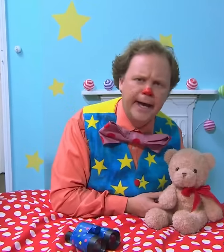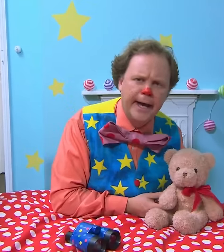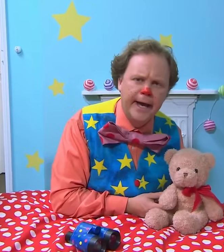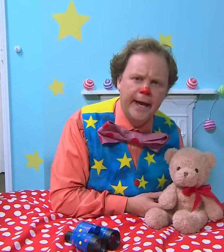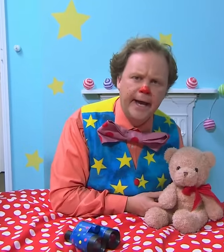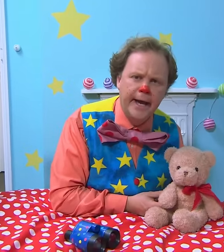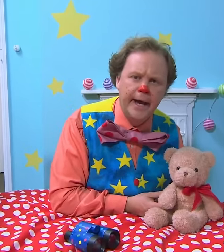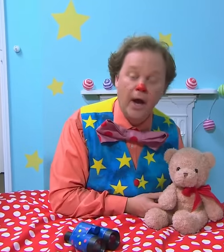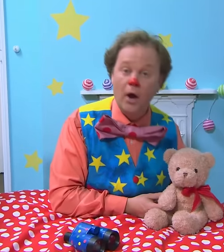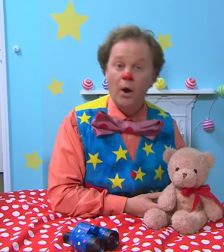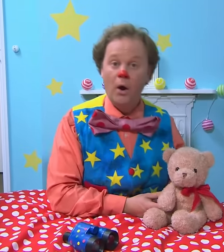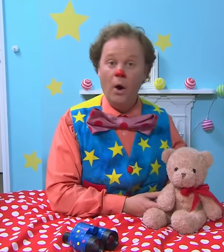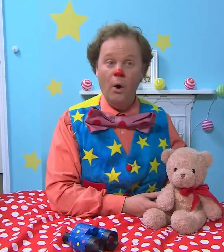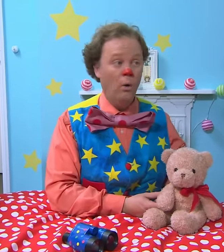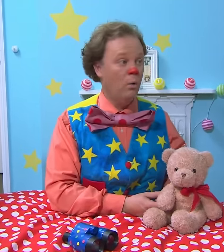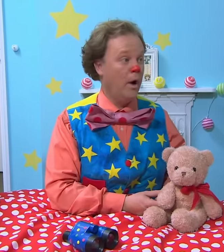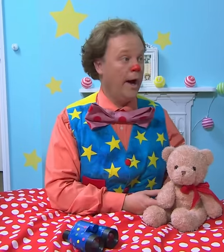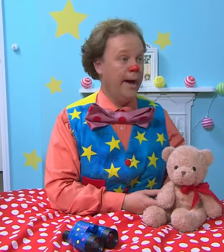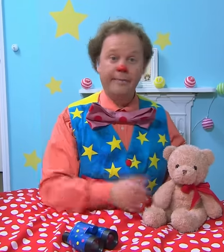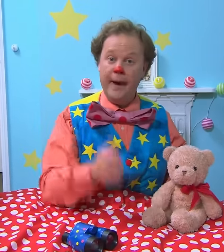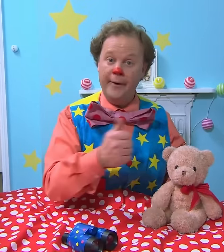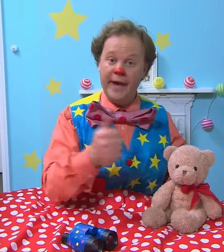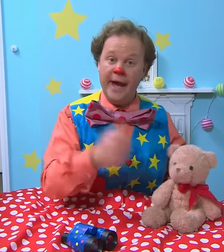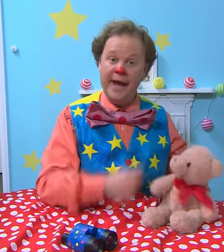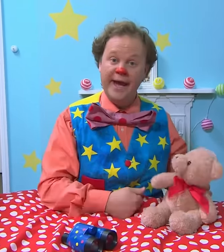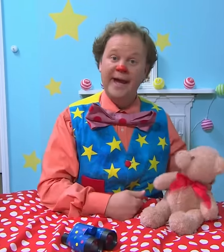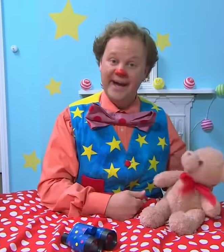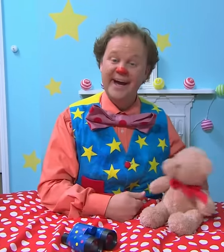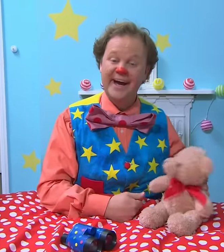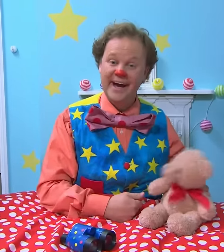sign for friends, please? Okay. Thank you.